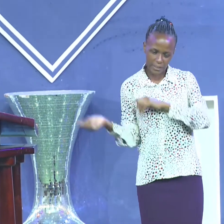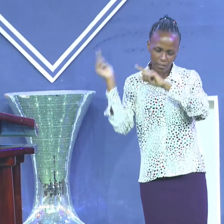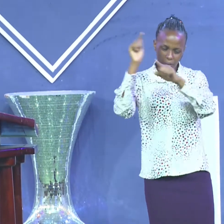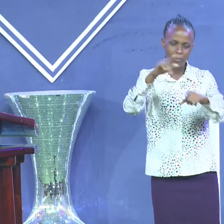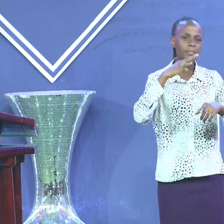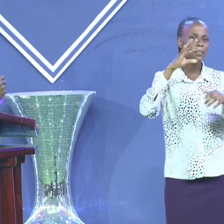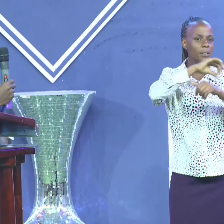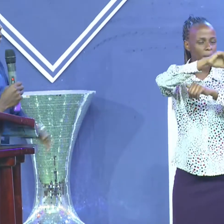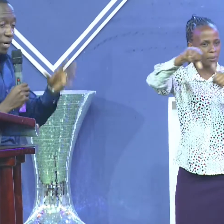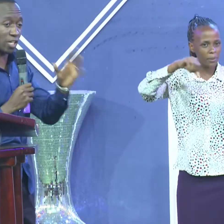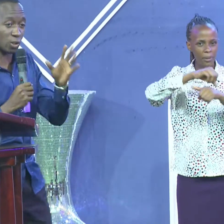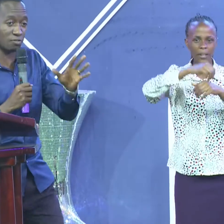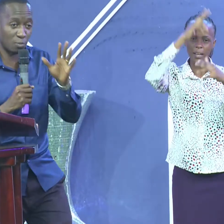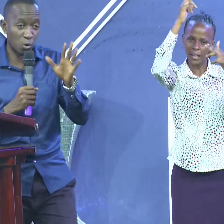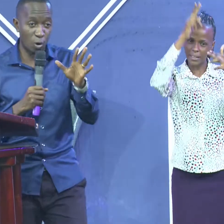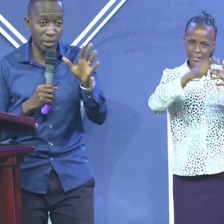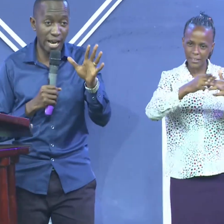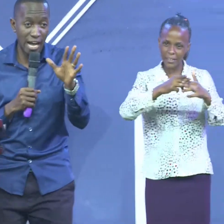come to speak about,